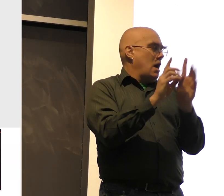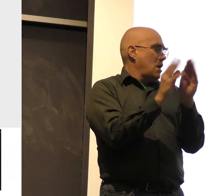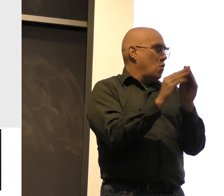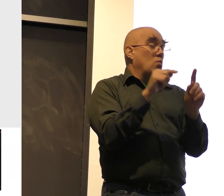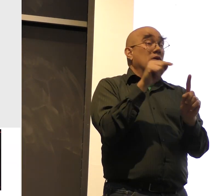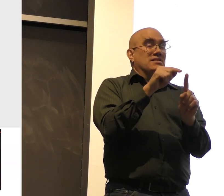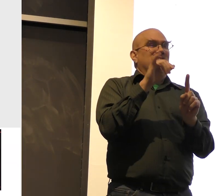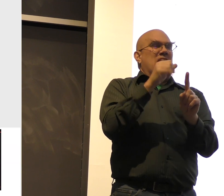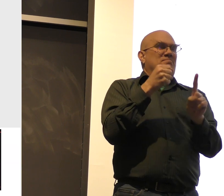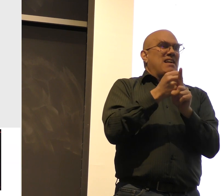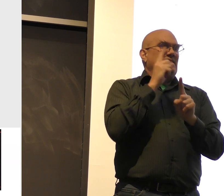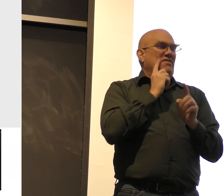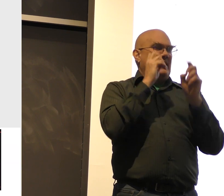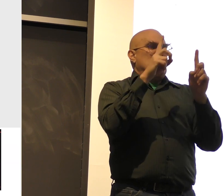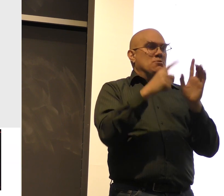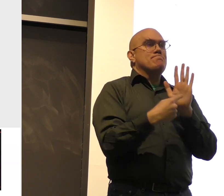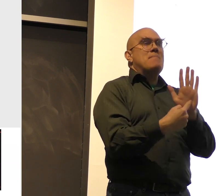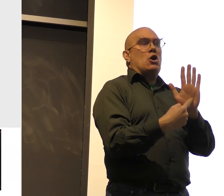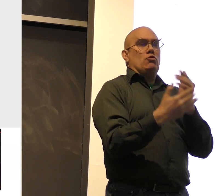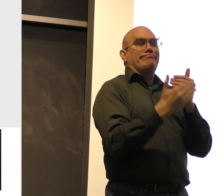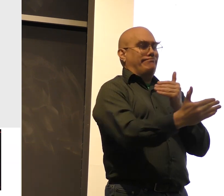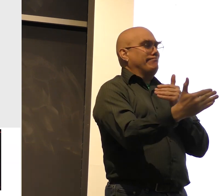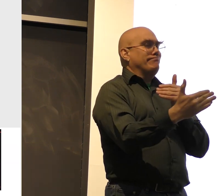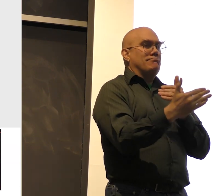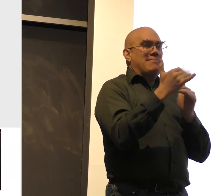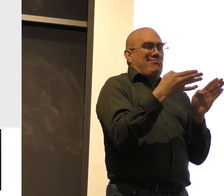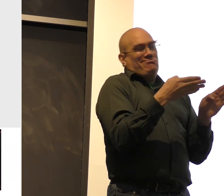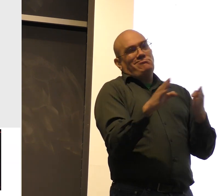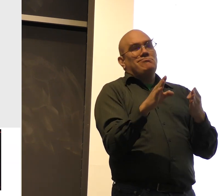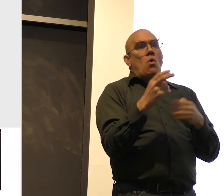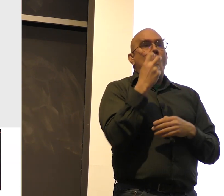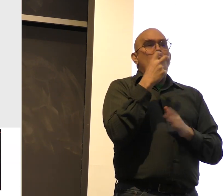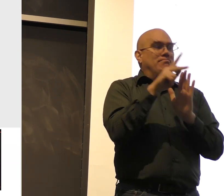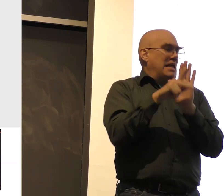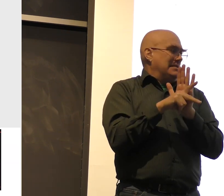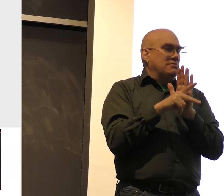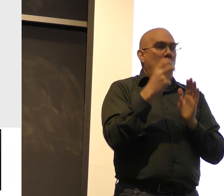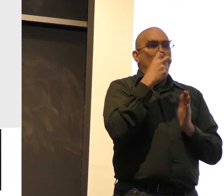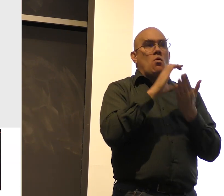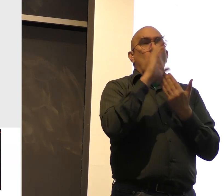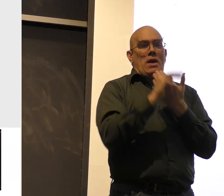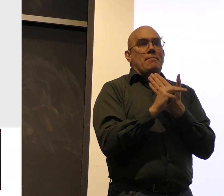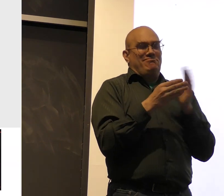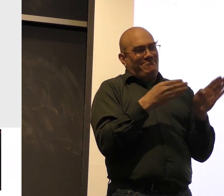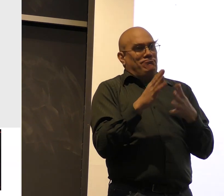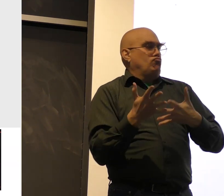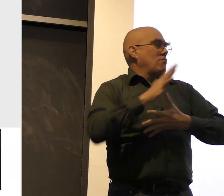Conference. And at that point, it really impacted deaf education and the model that was used. After that, they shifted to oral policies